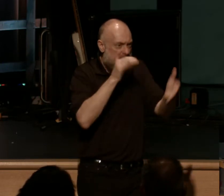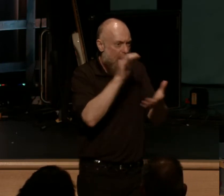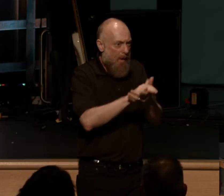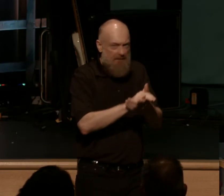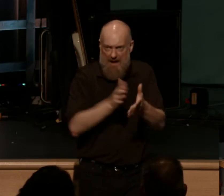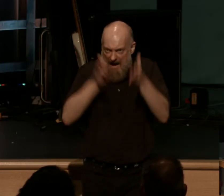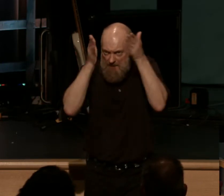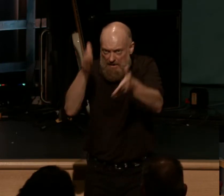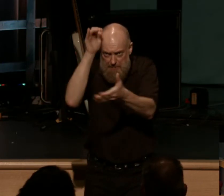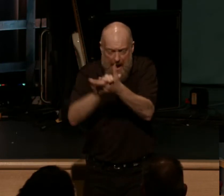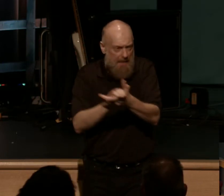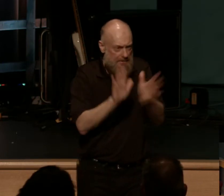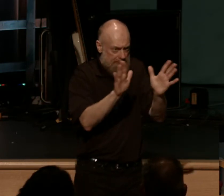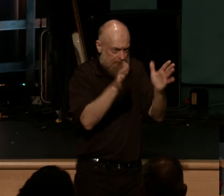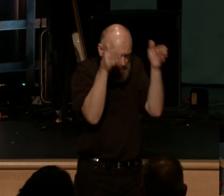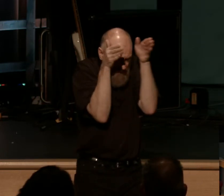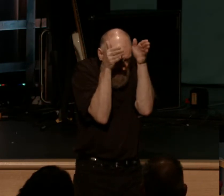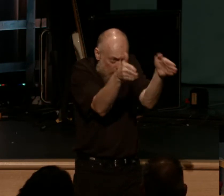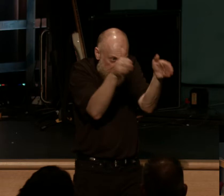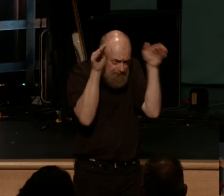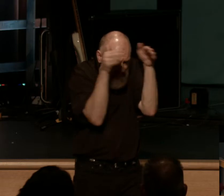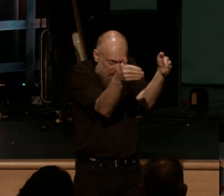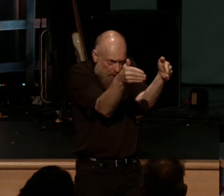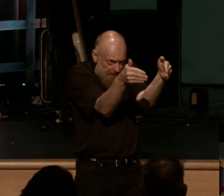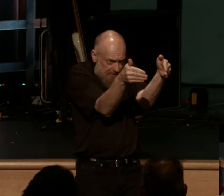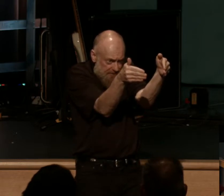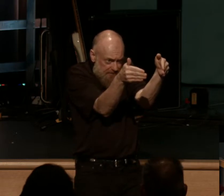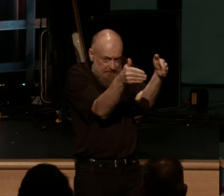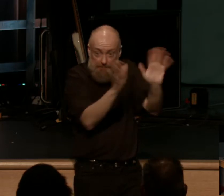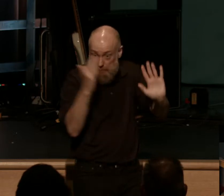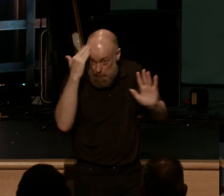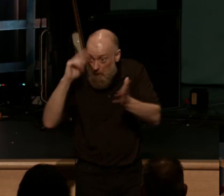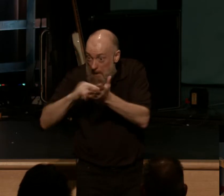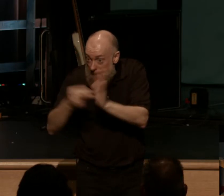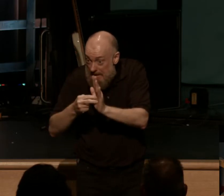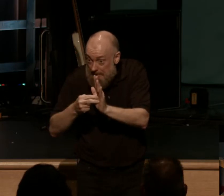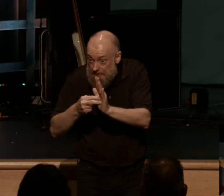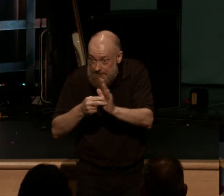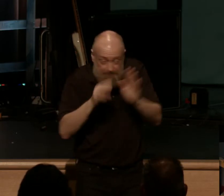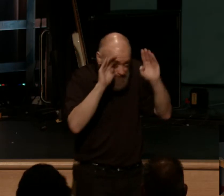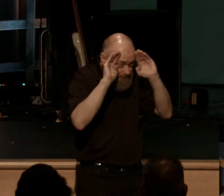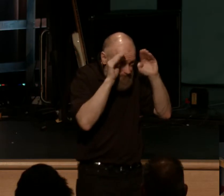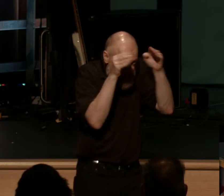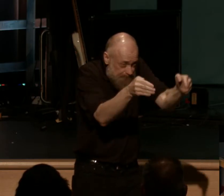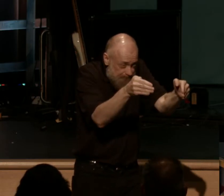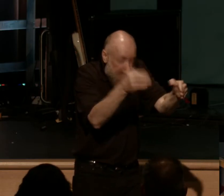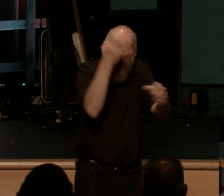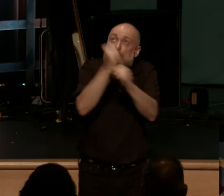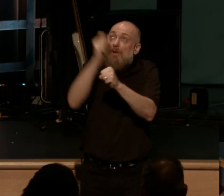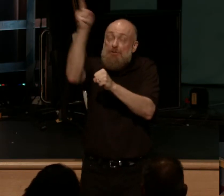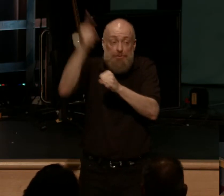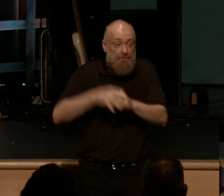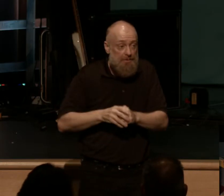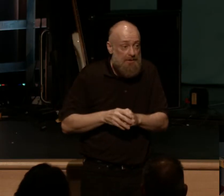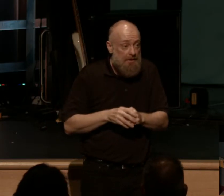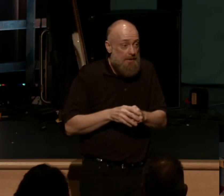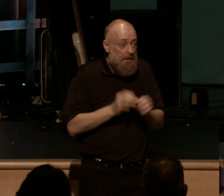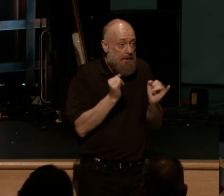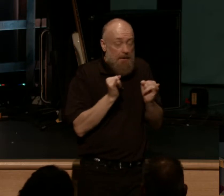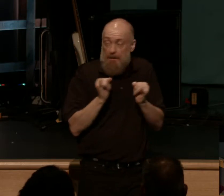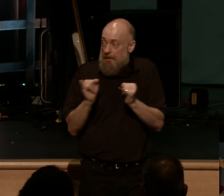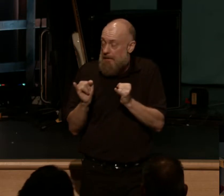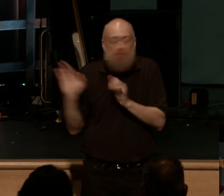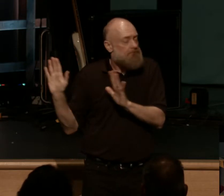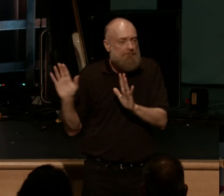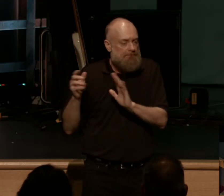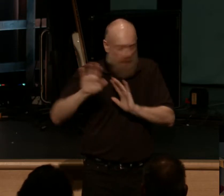that has a long covenantal obedience in the same direction and trusting the Lord and agreeing to stay true to the promises they